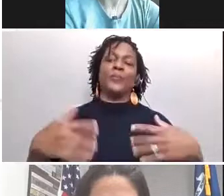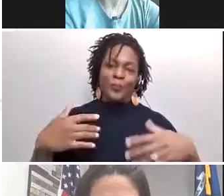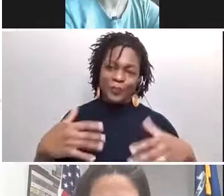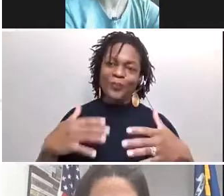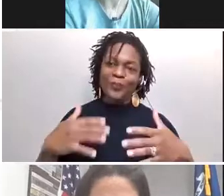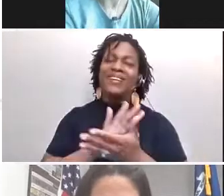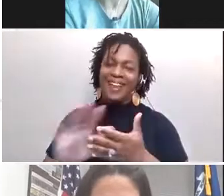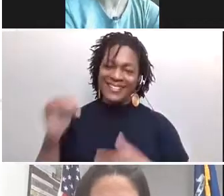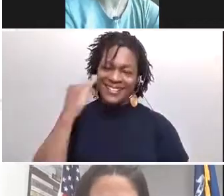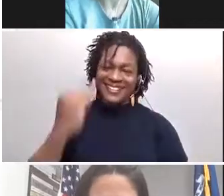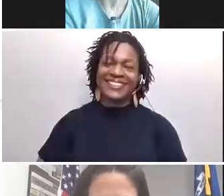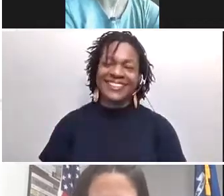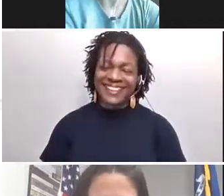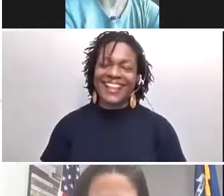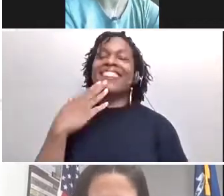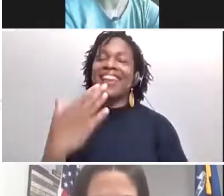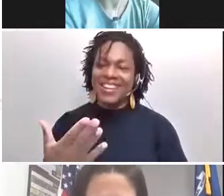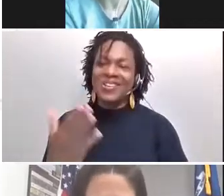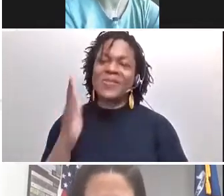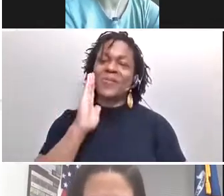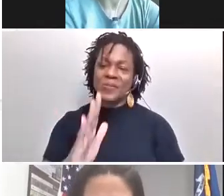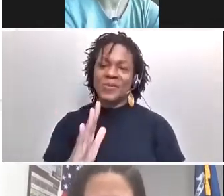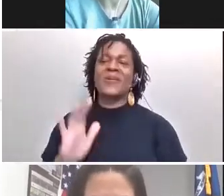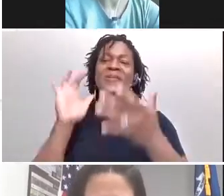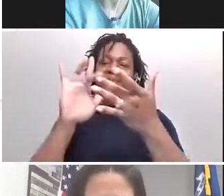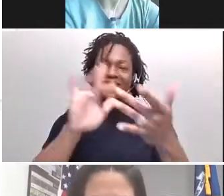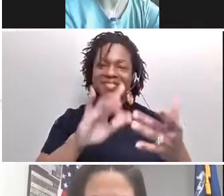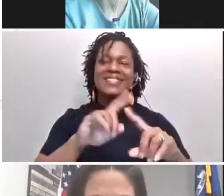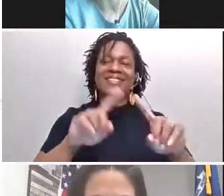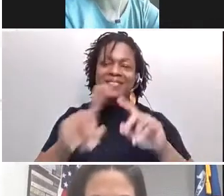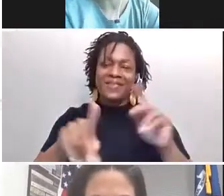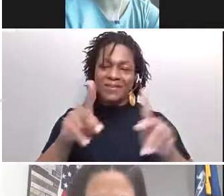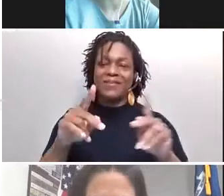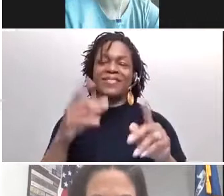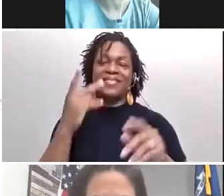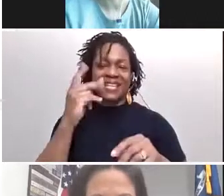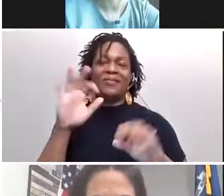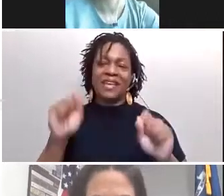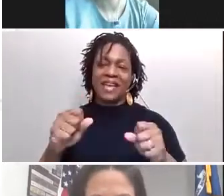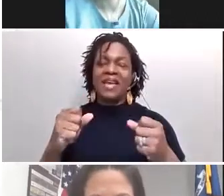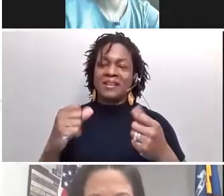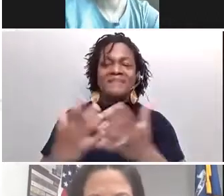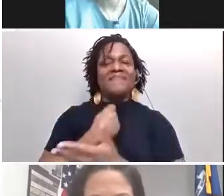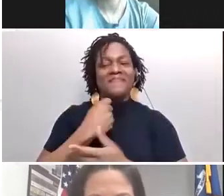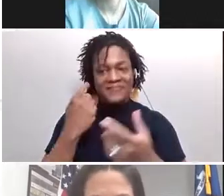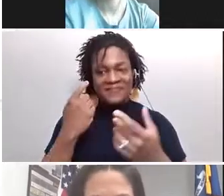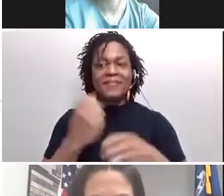idea. So thank you. I will definitely be reaching out to different people to see how we can make that happen.